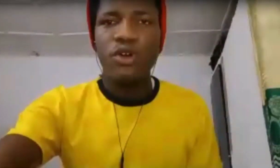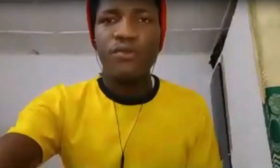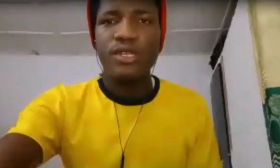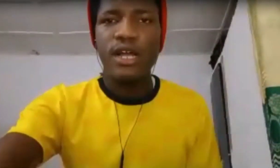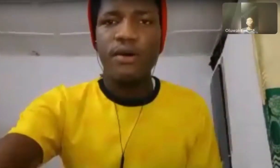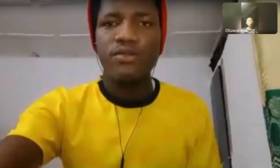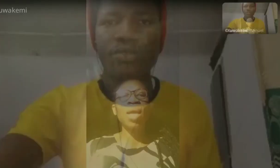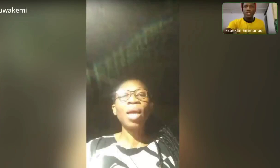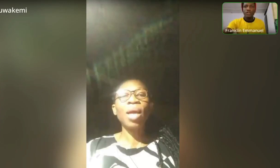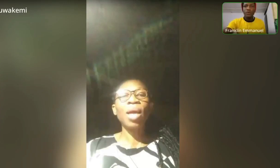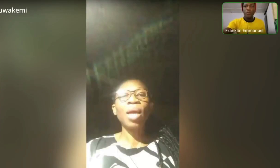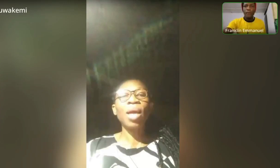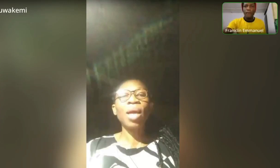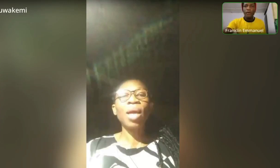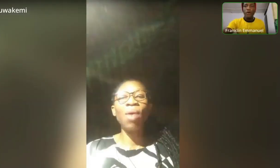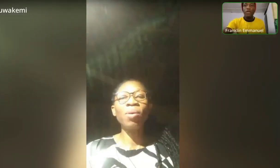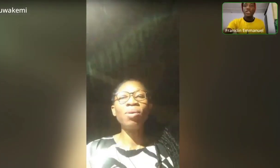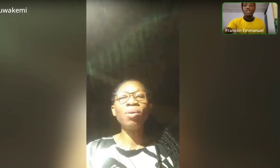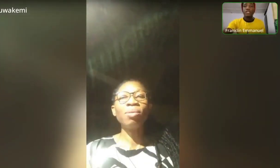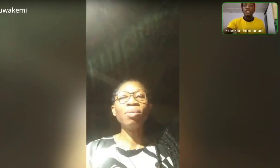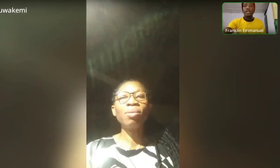so she can go. Okay, she's there. She's here.